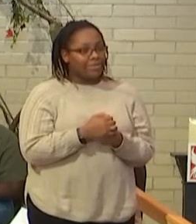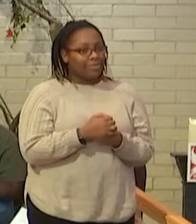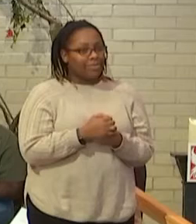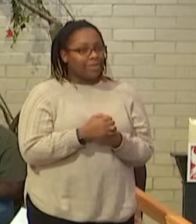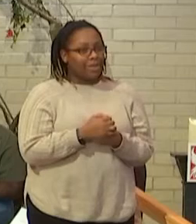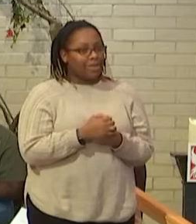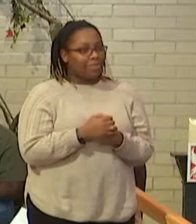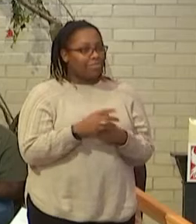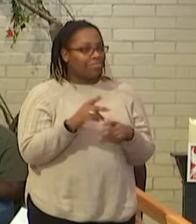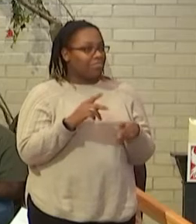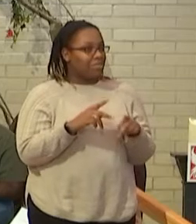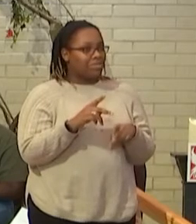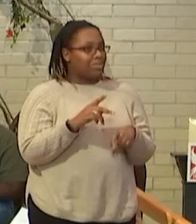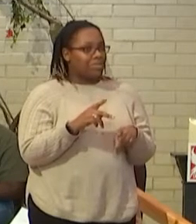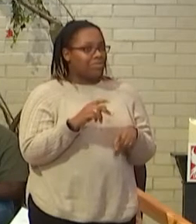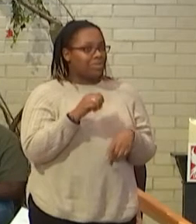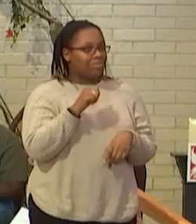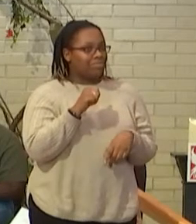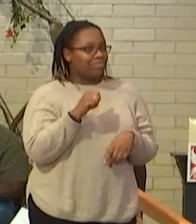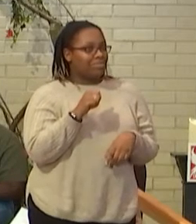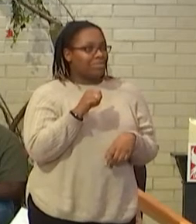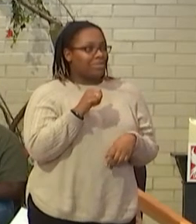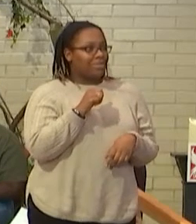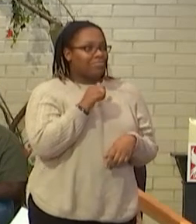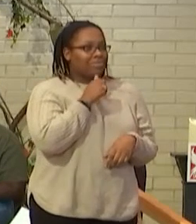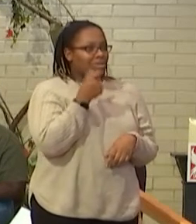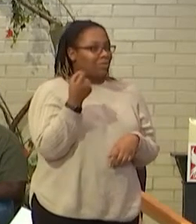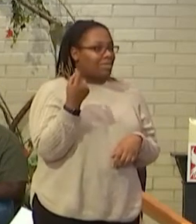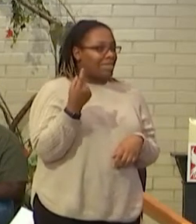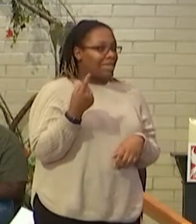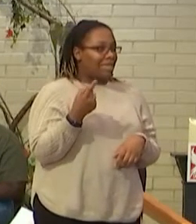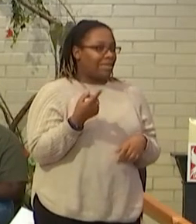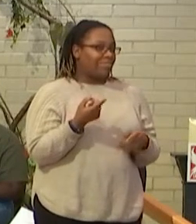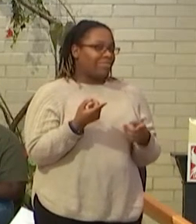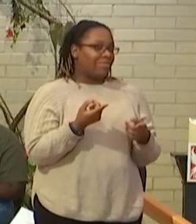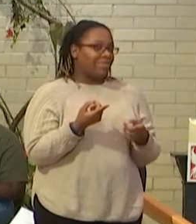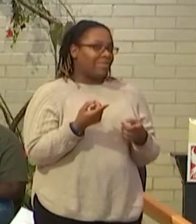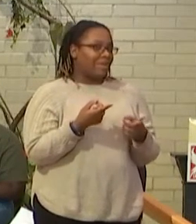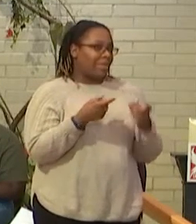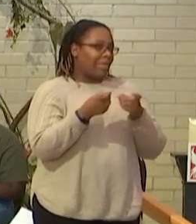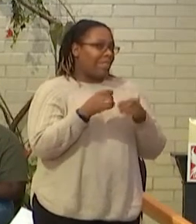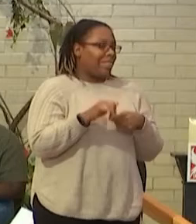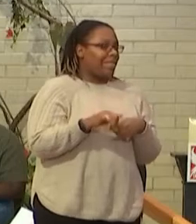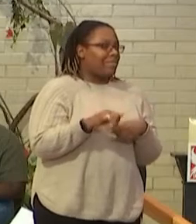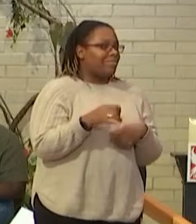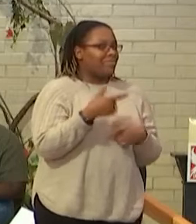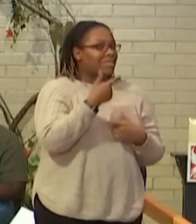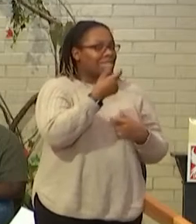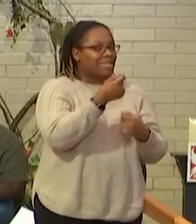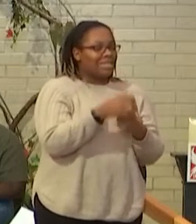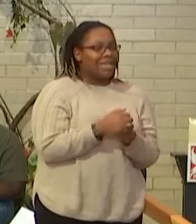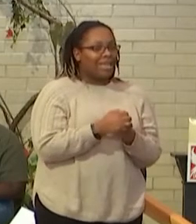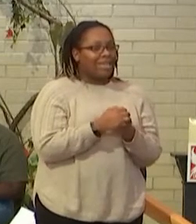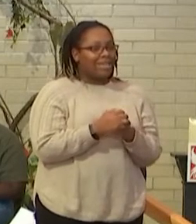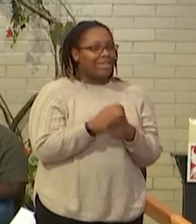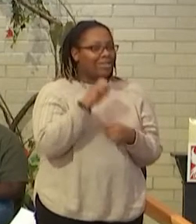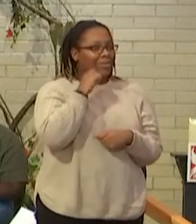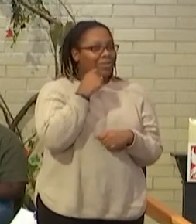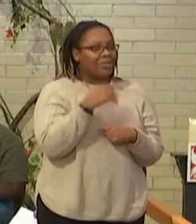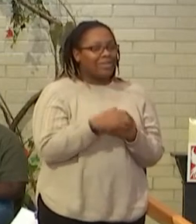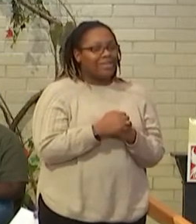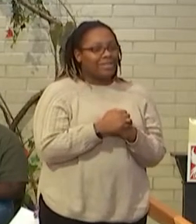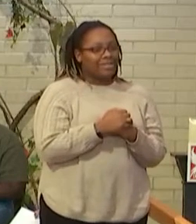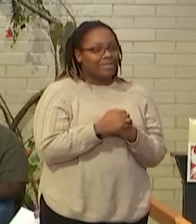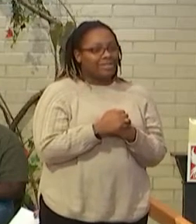that's that's kind of a neat side effect, if you will. I should have been in sports, I think.